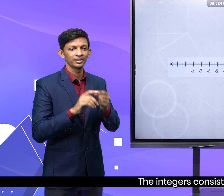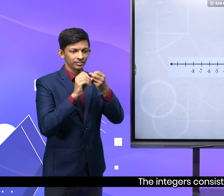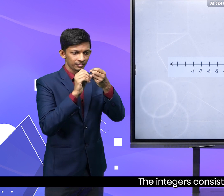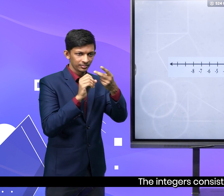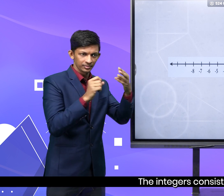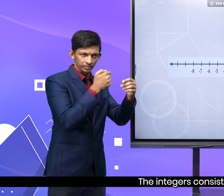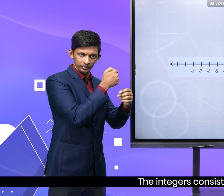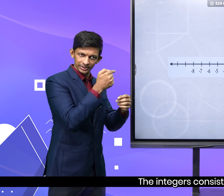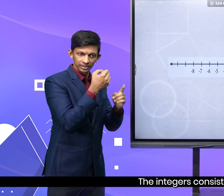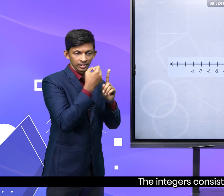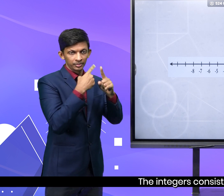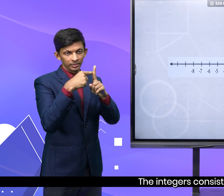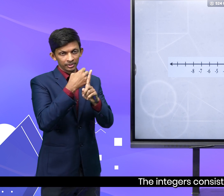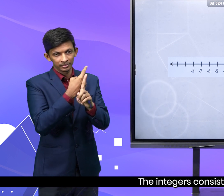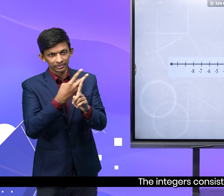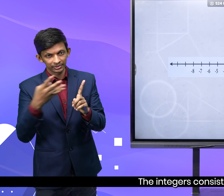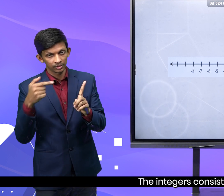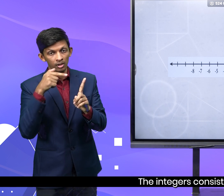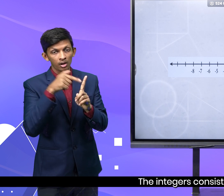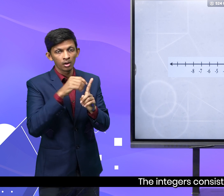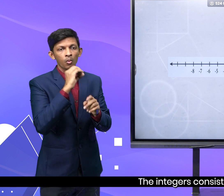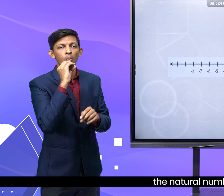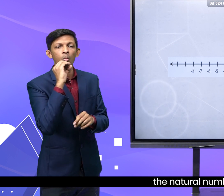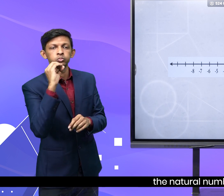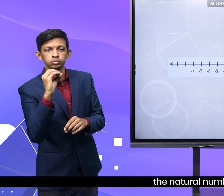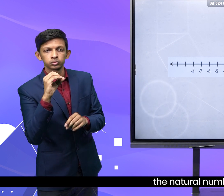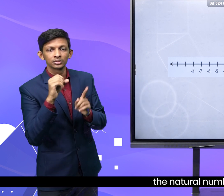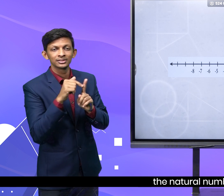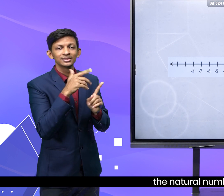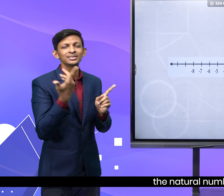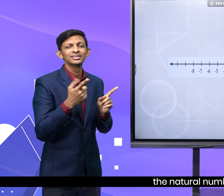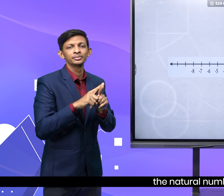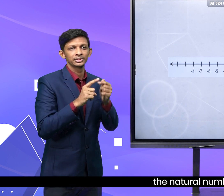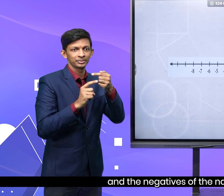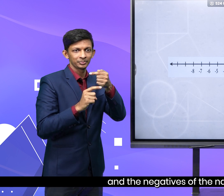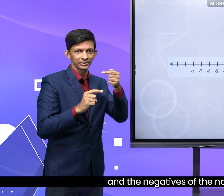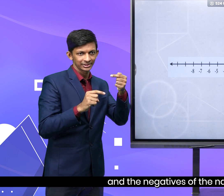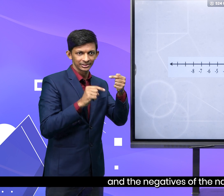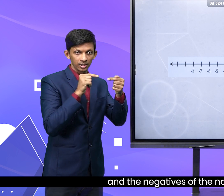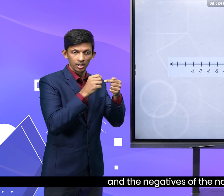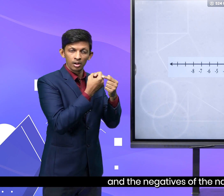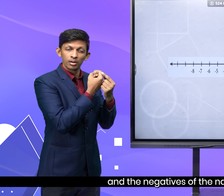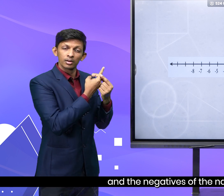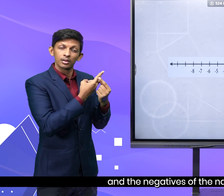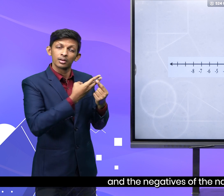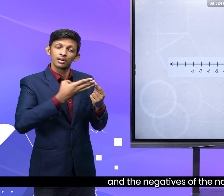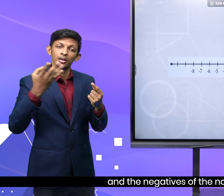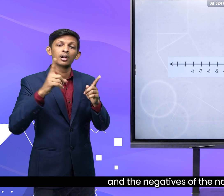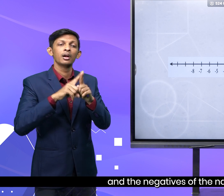The integers consist of 0, the natural numbers, and the negatives of the natural numbers,